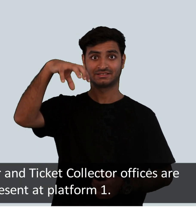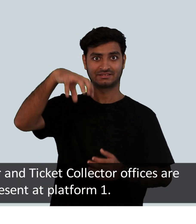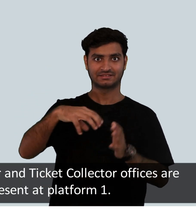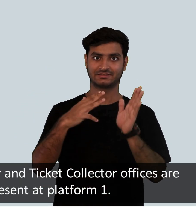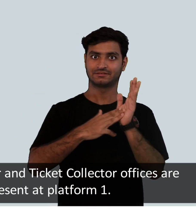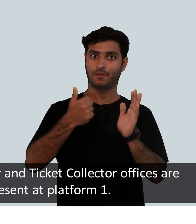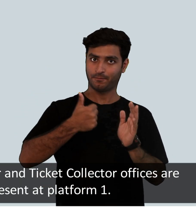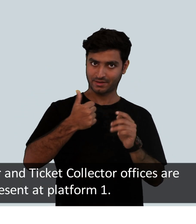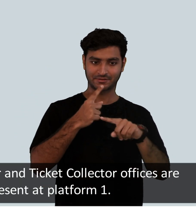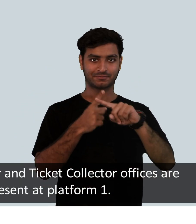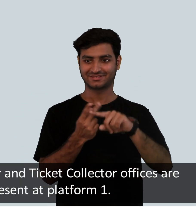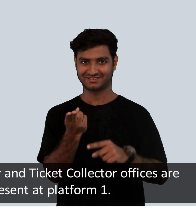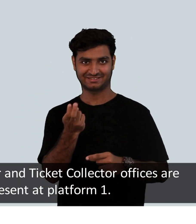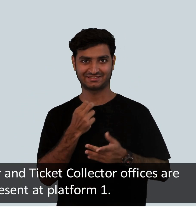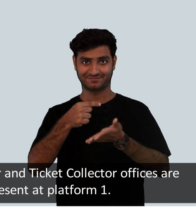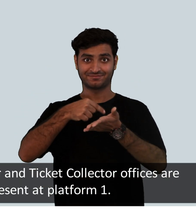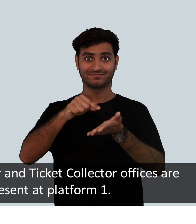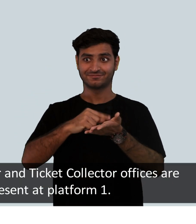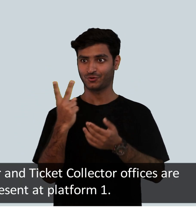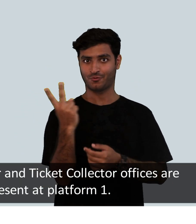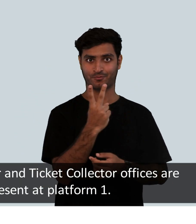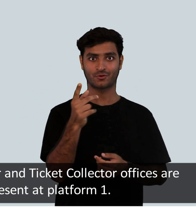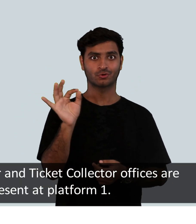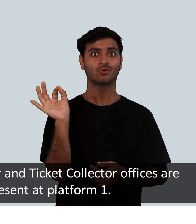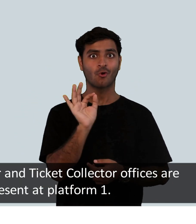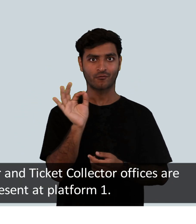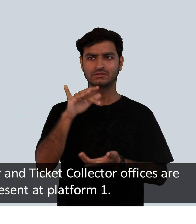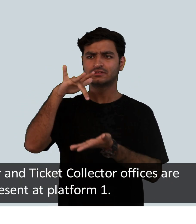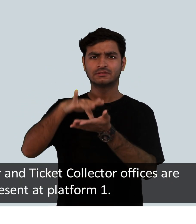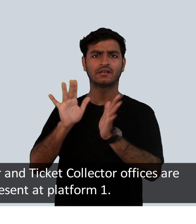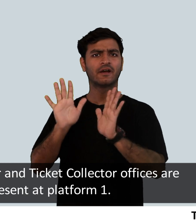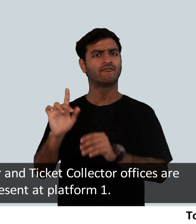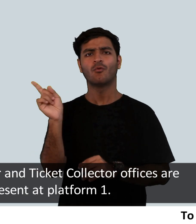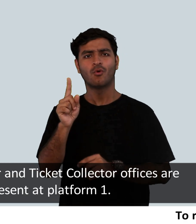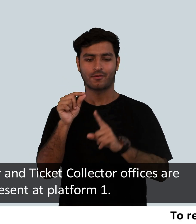Station master and ticket collector offices are present at platform 1.